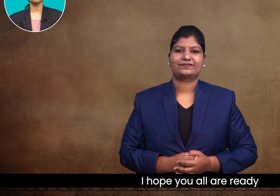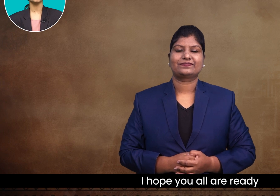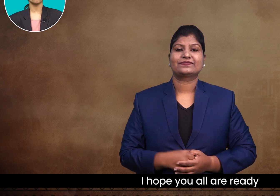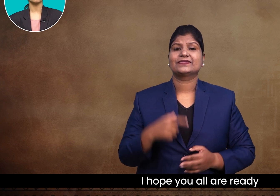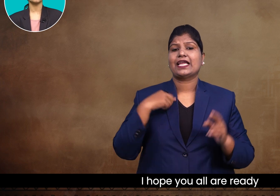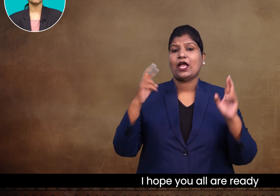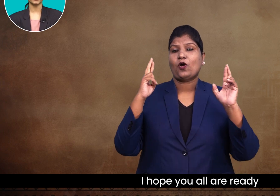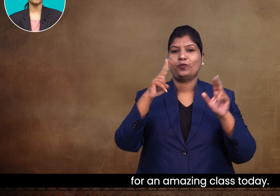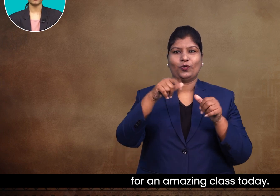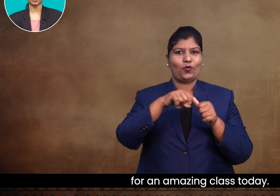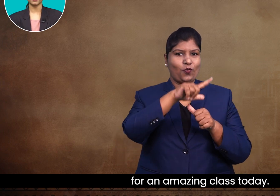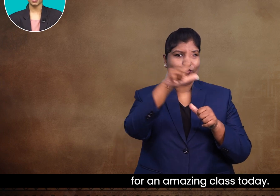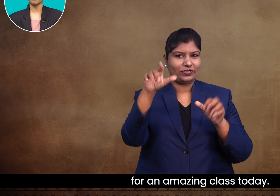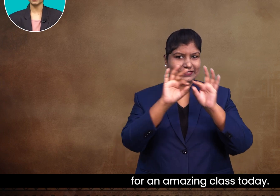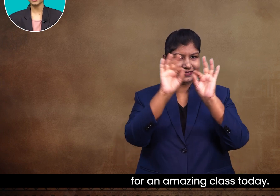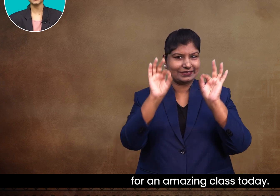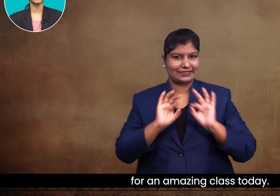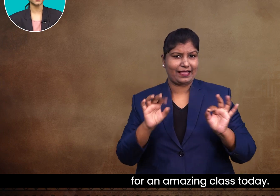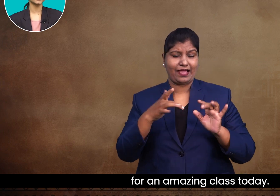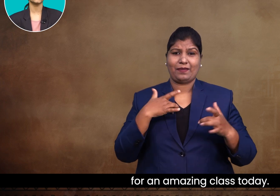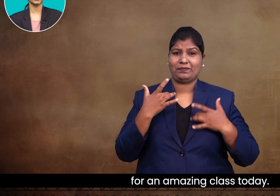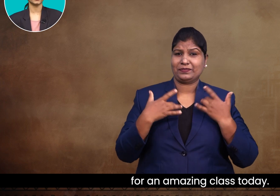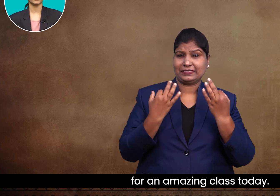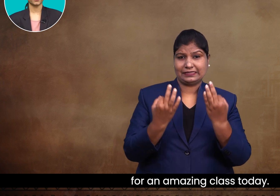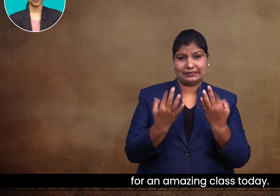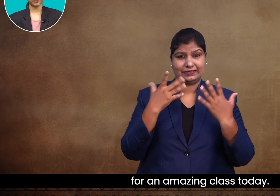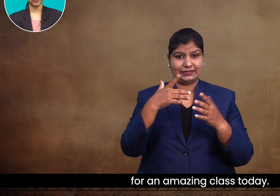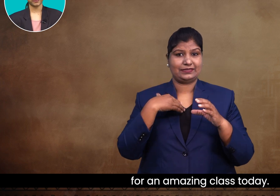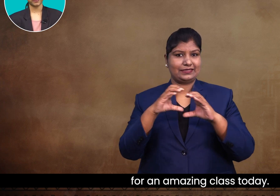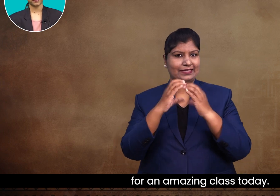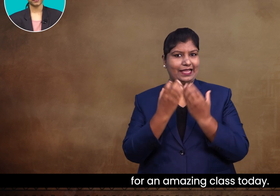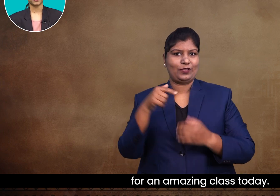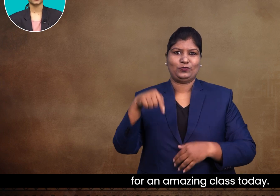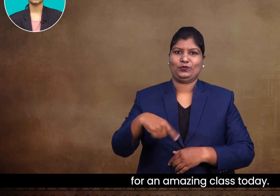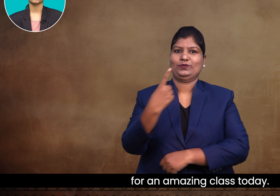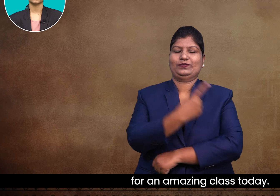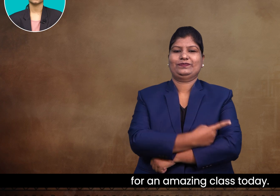I hope you all are ready for an amazing class today.